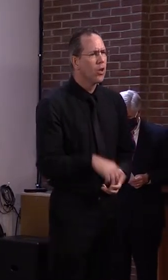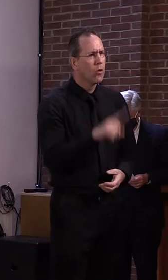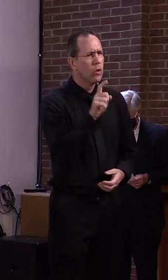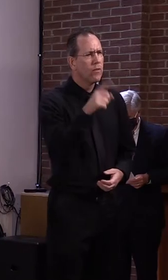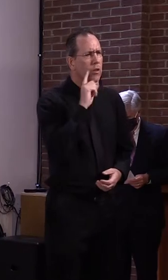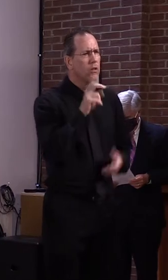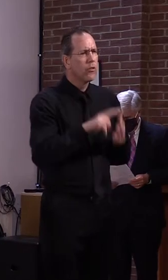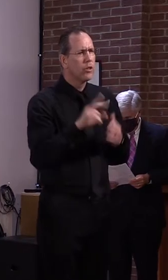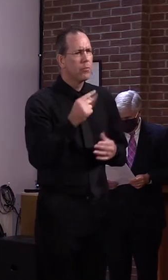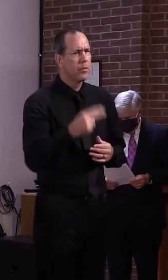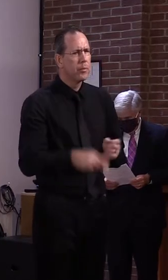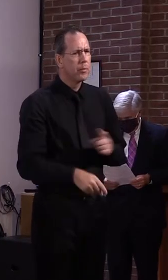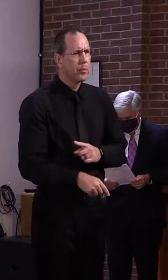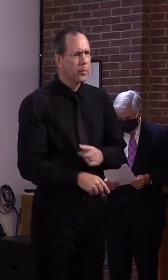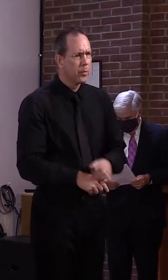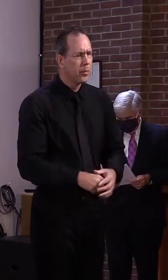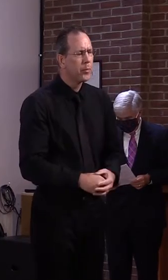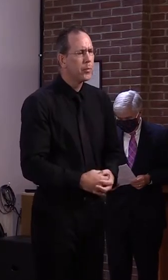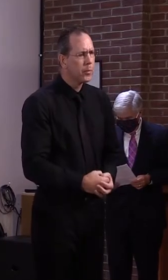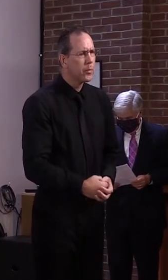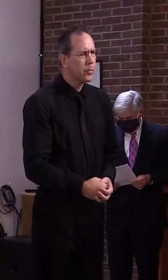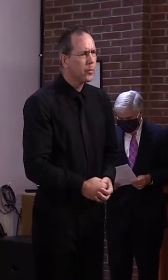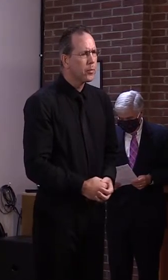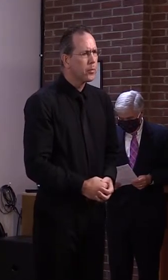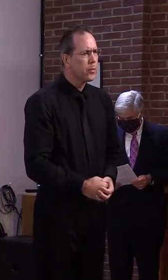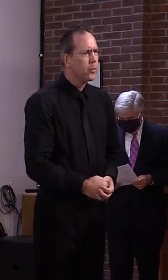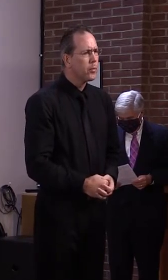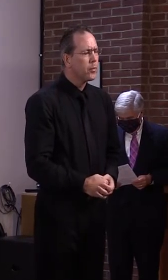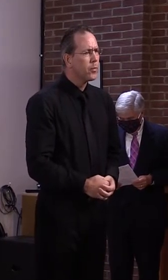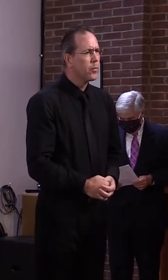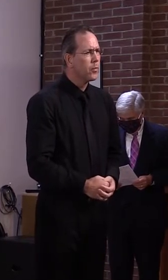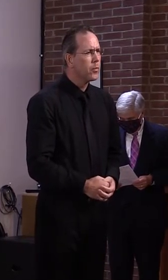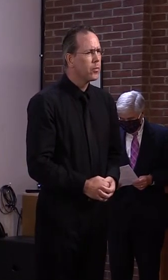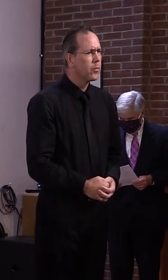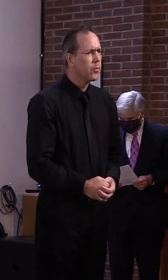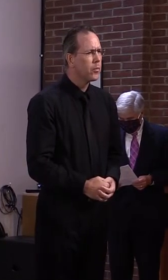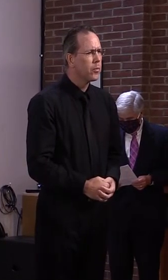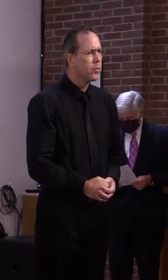Could you explain what makes these educational hubs new and different?